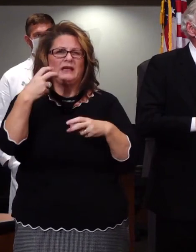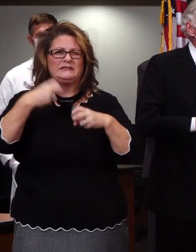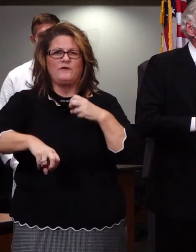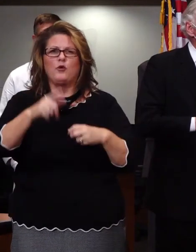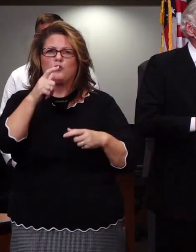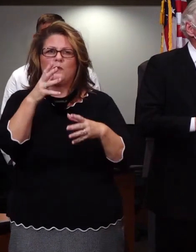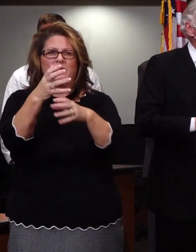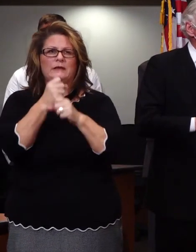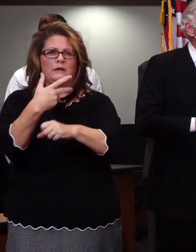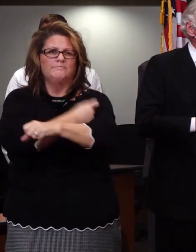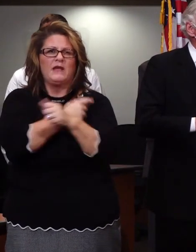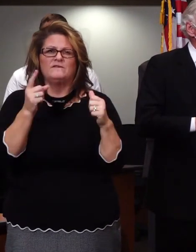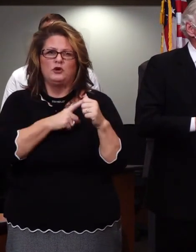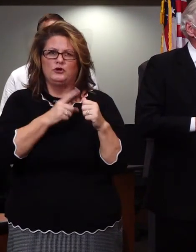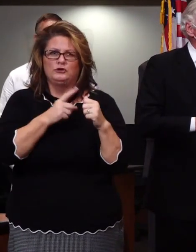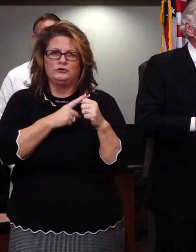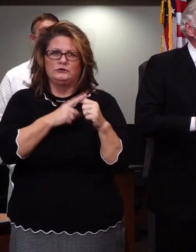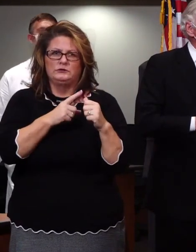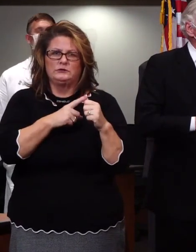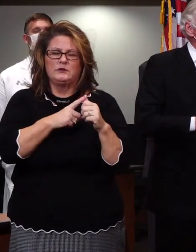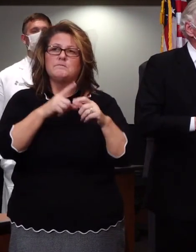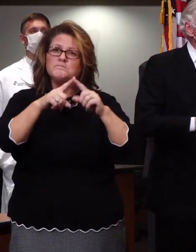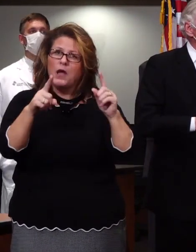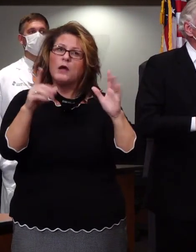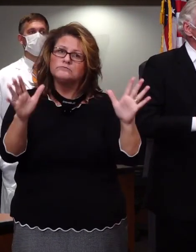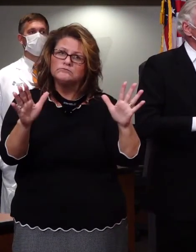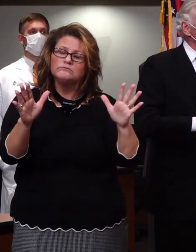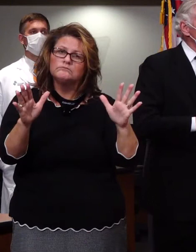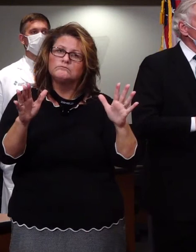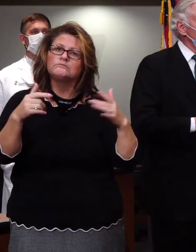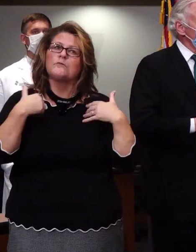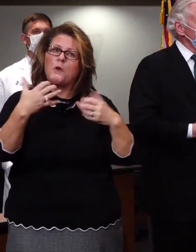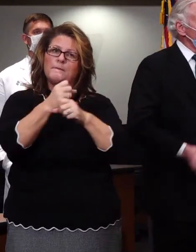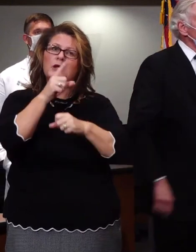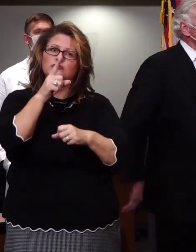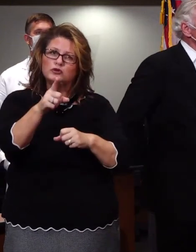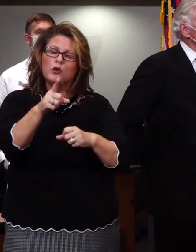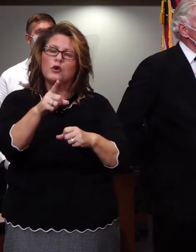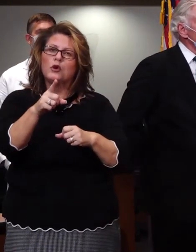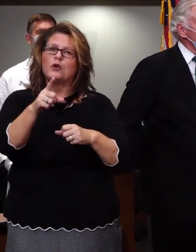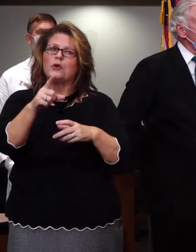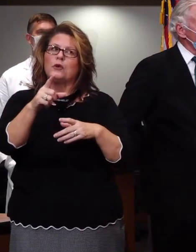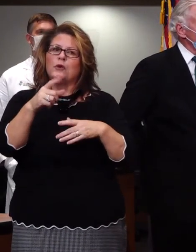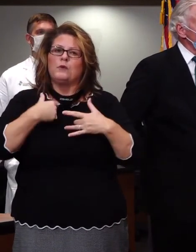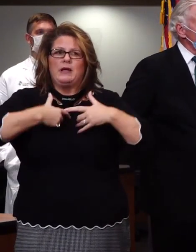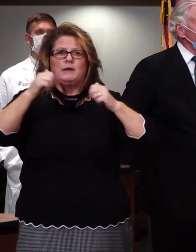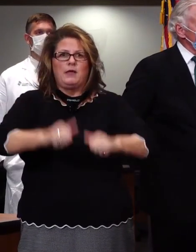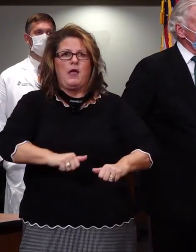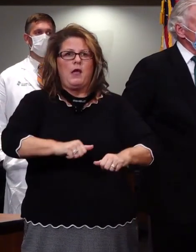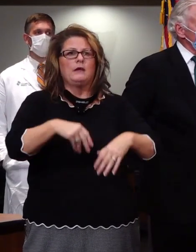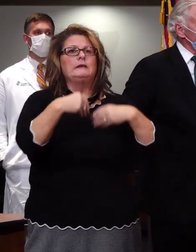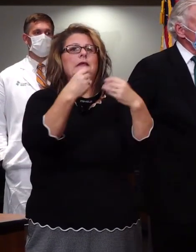first. And we are putting in place everything that we can to assure access to the vaccine, especially, again, as I say,